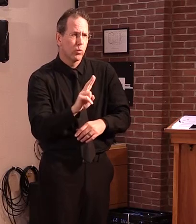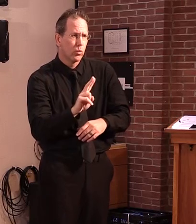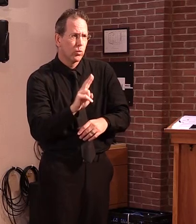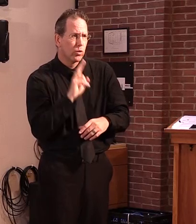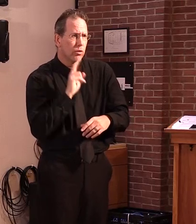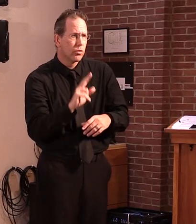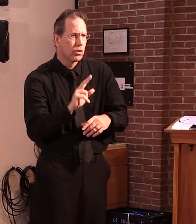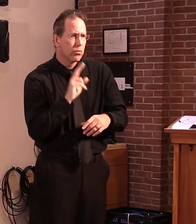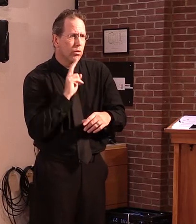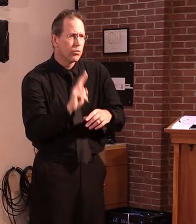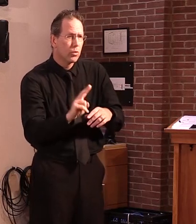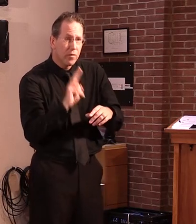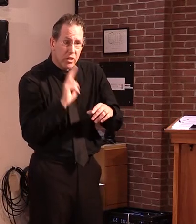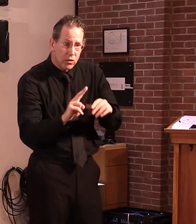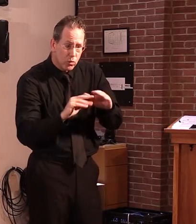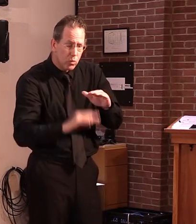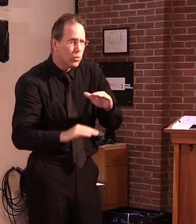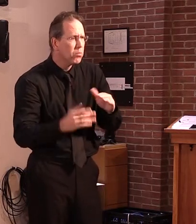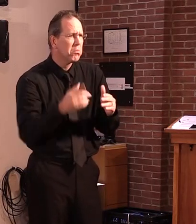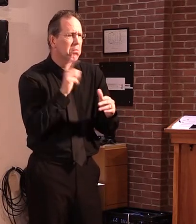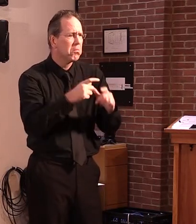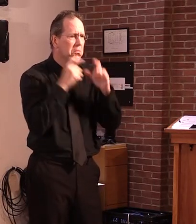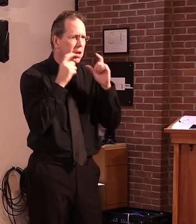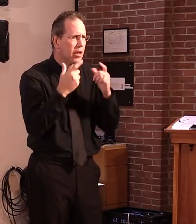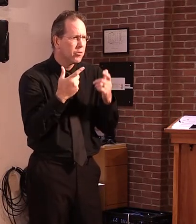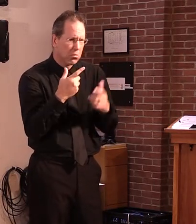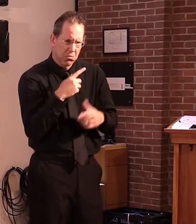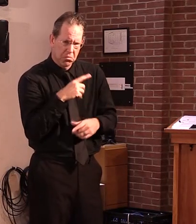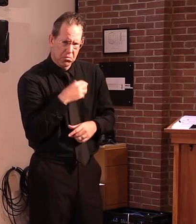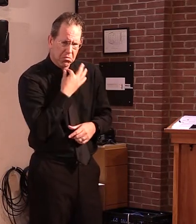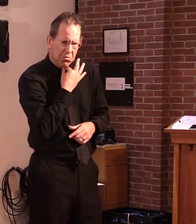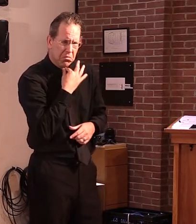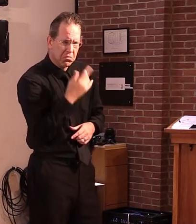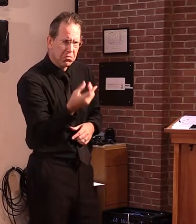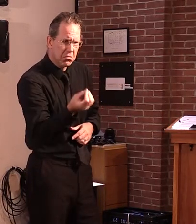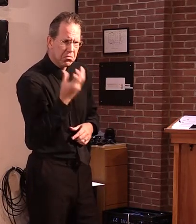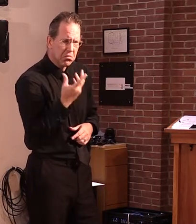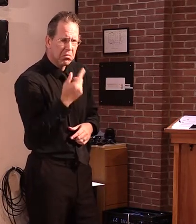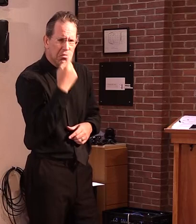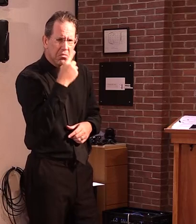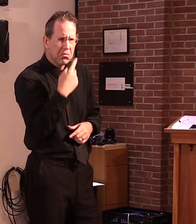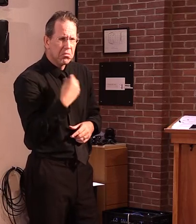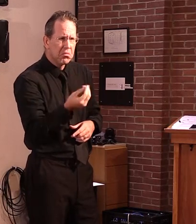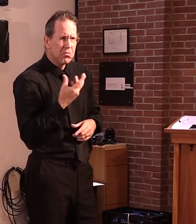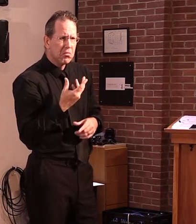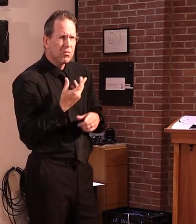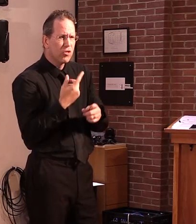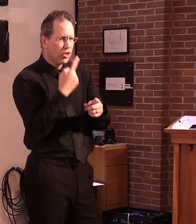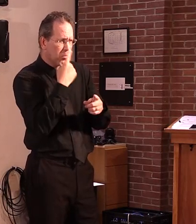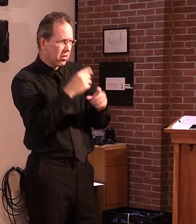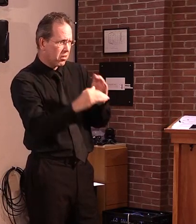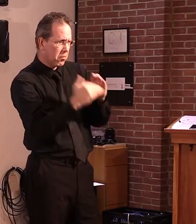example that you don't have to give it to the world here, but if you could email me the specific